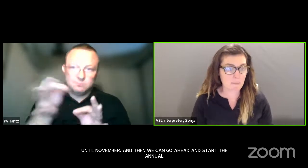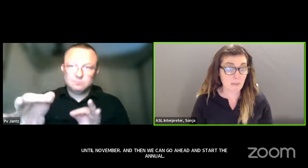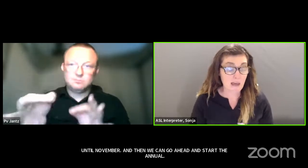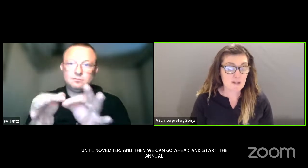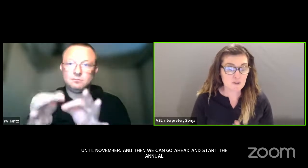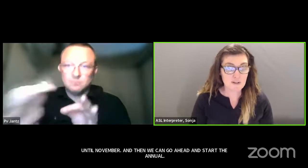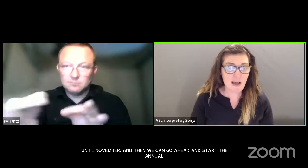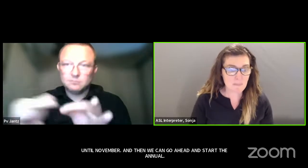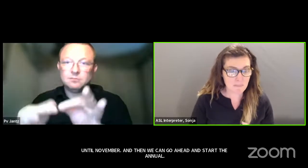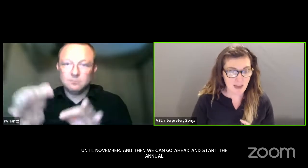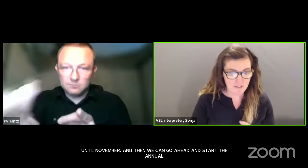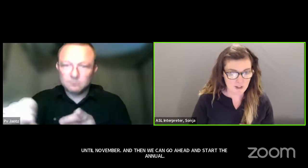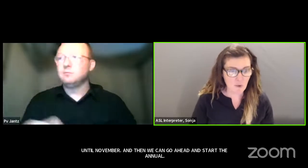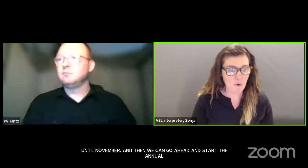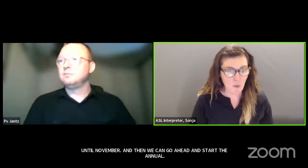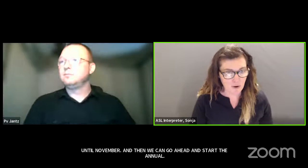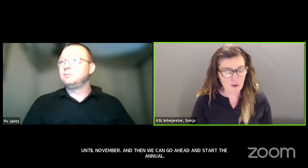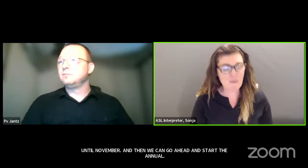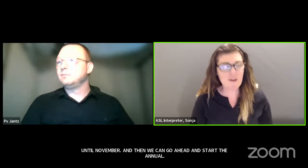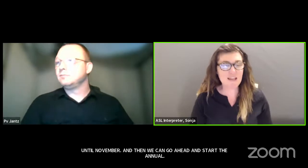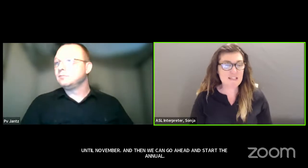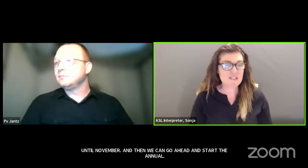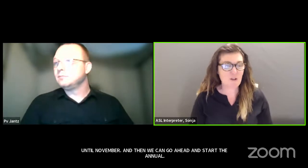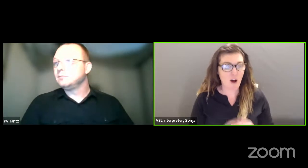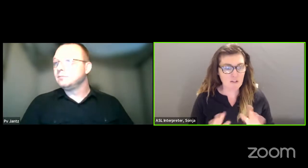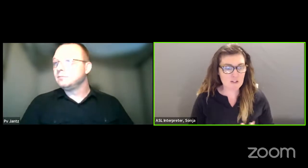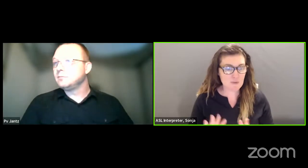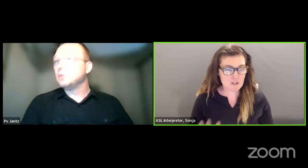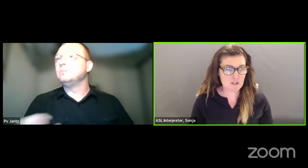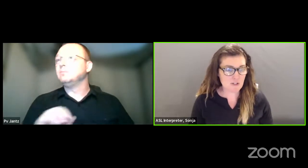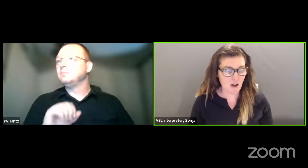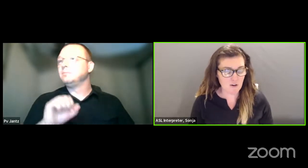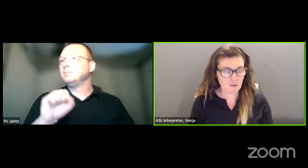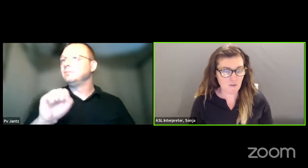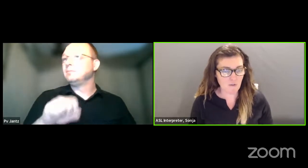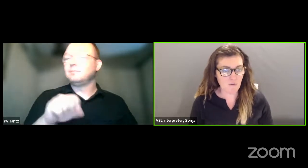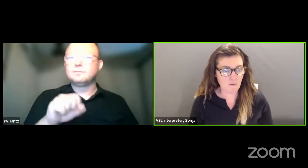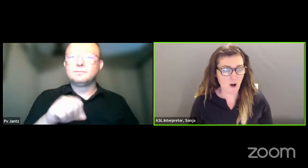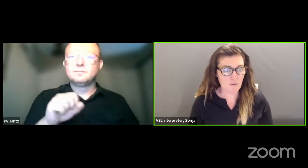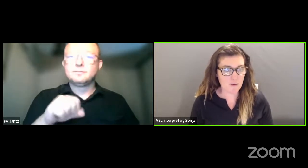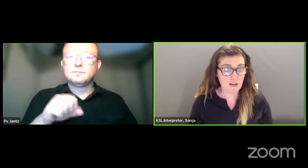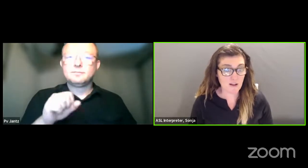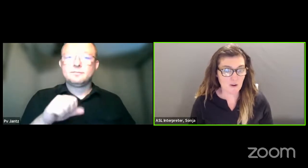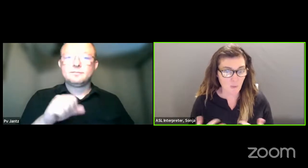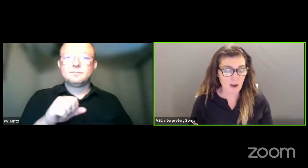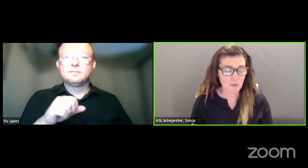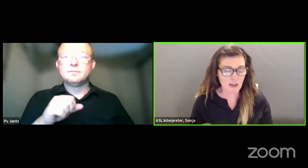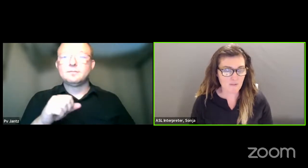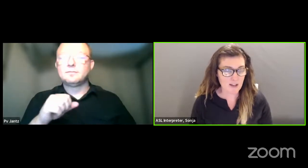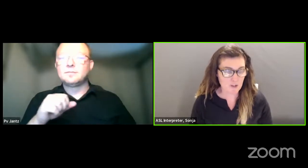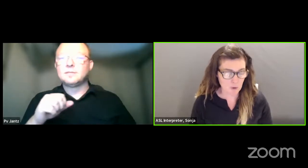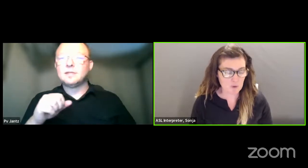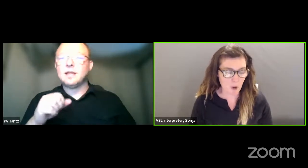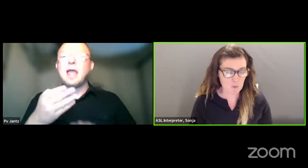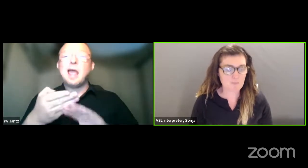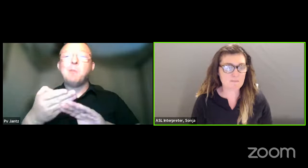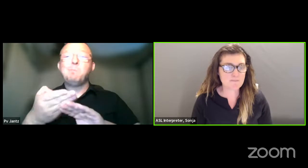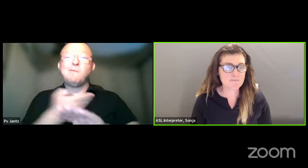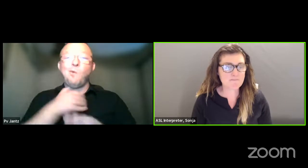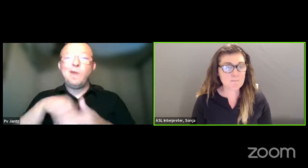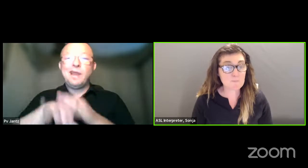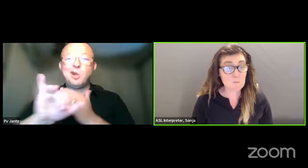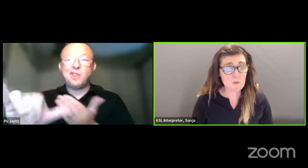due to not having quorum. So all these reasons are why we have had to